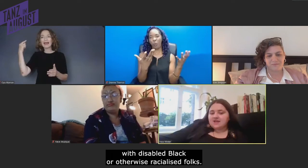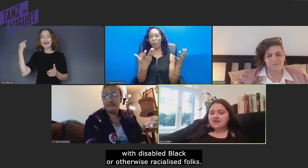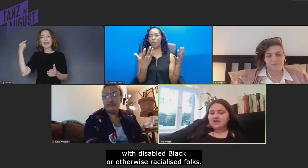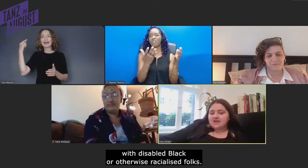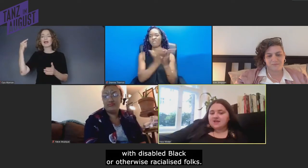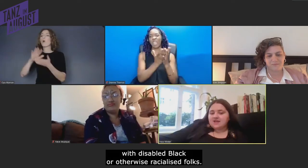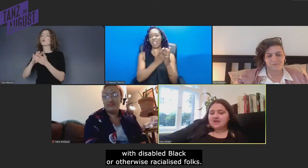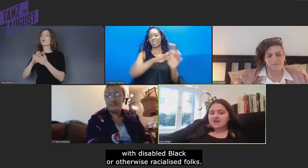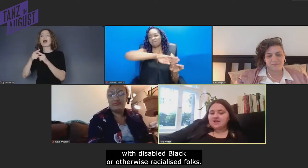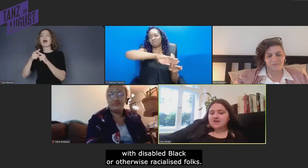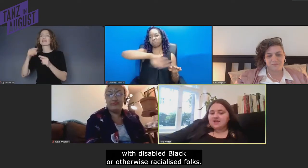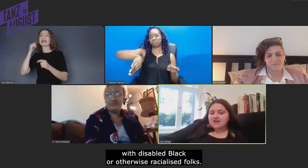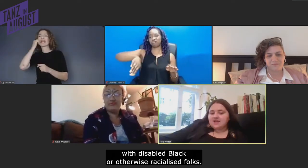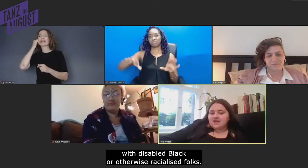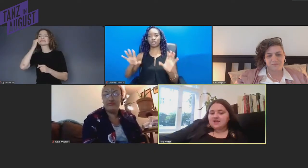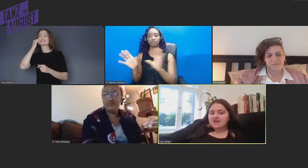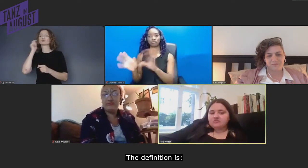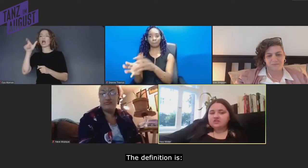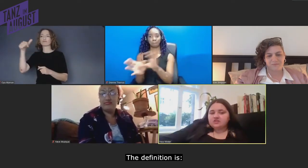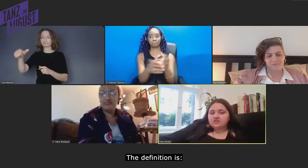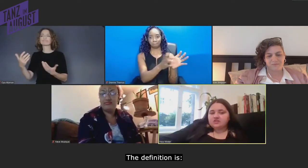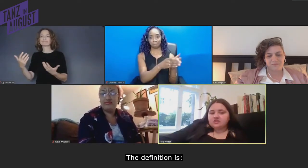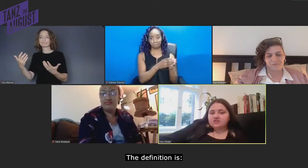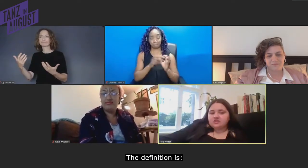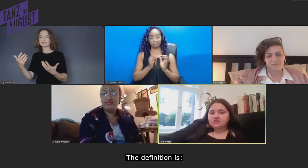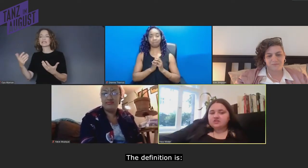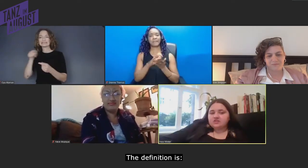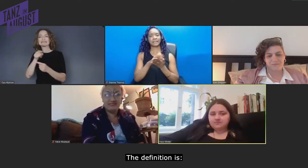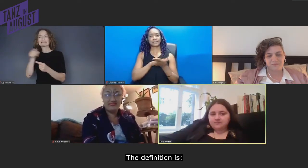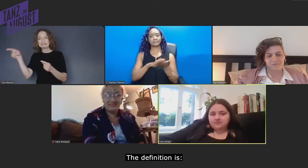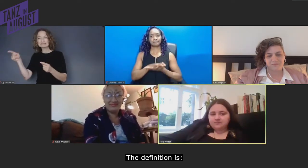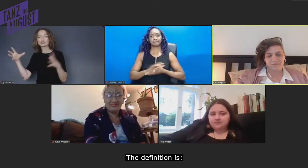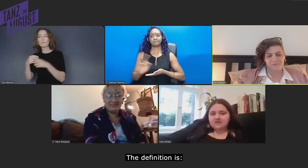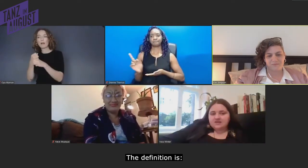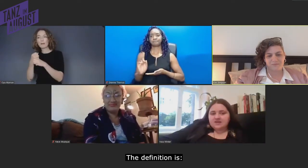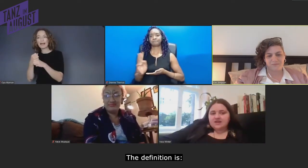folks. And the definition is: